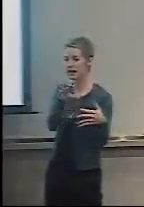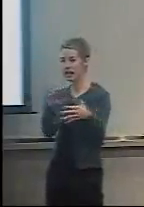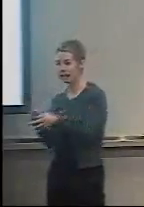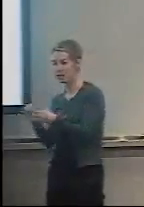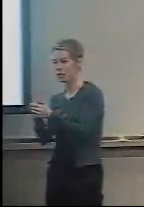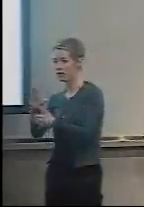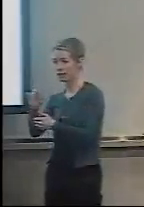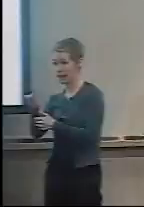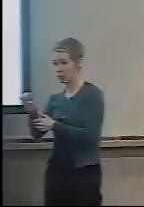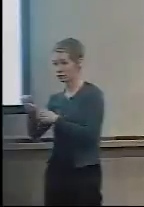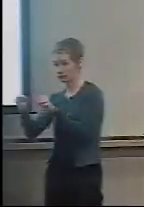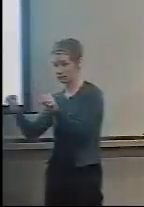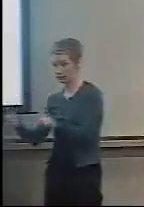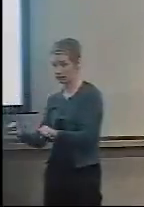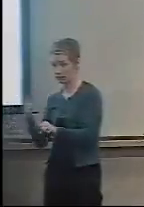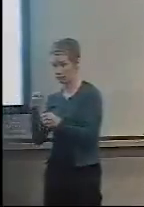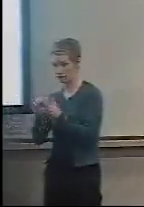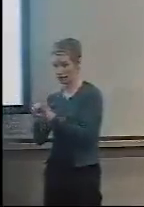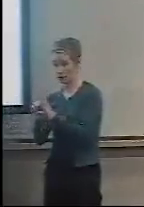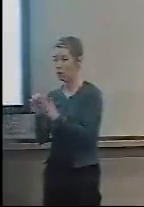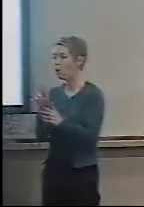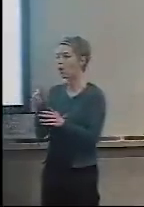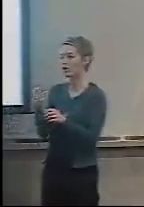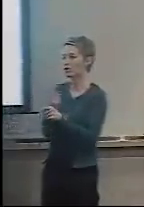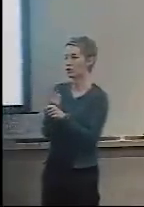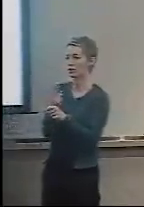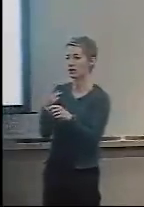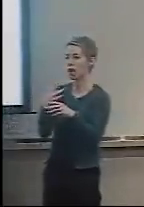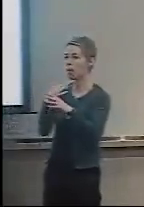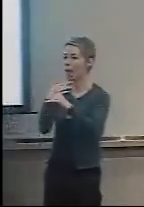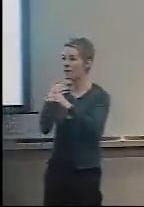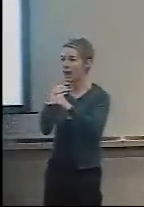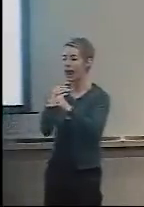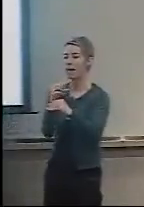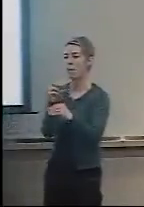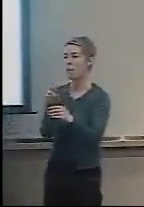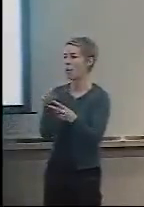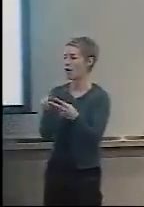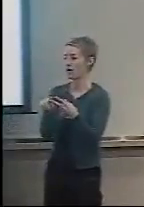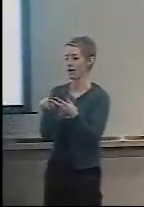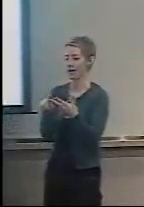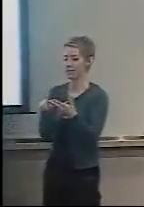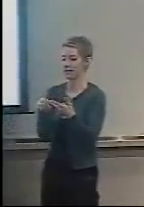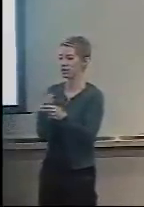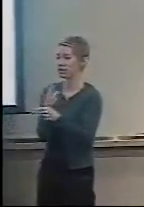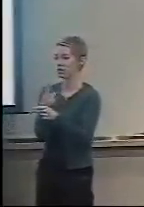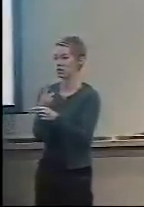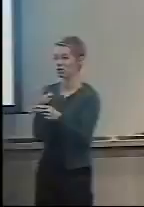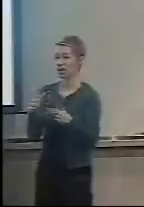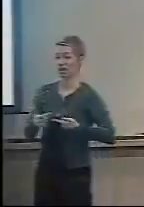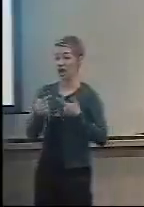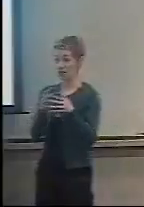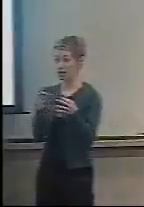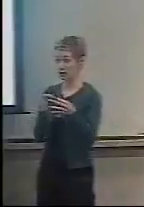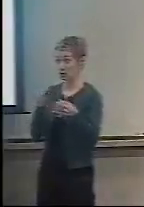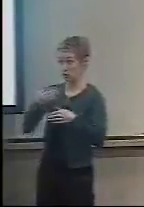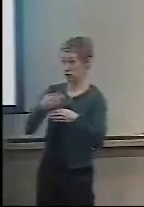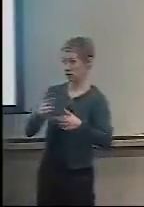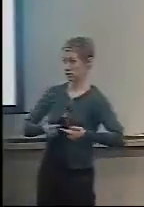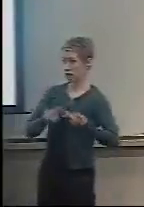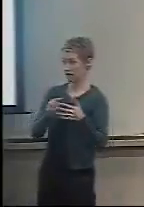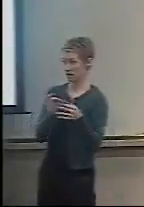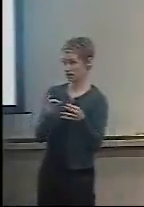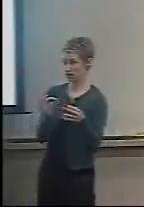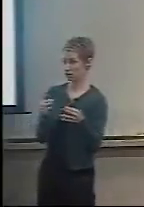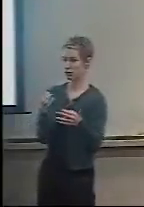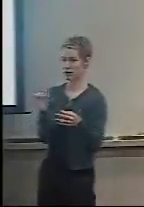system, for example. Or you can use a webcam. Or you can use something like a Live Messenger, Windows Live Messenger,